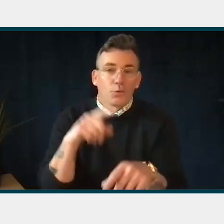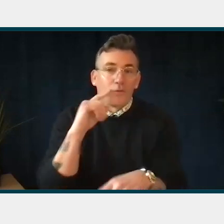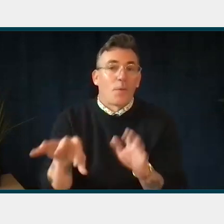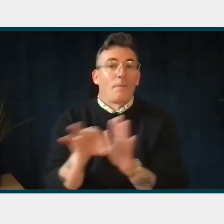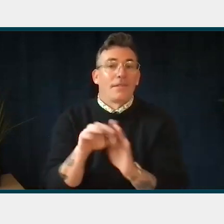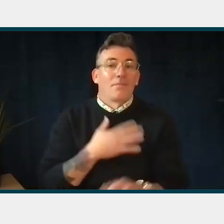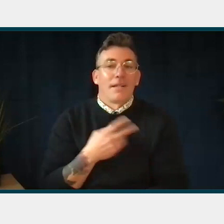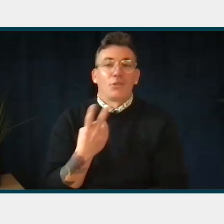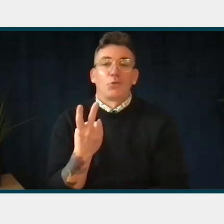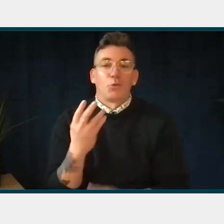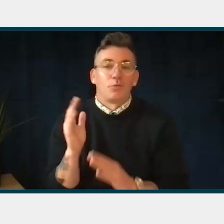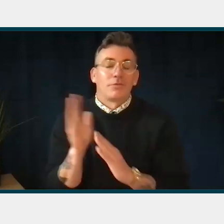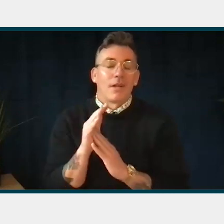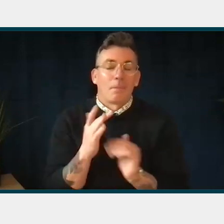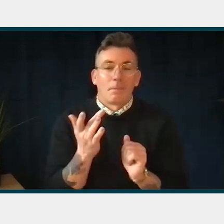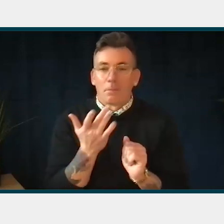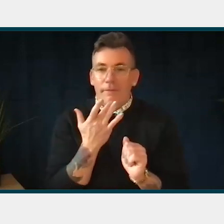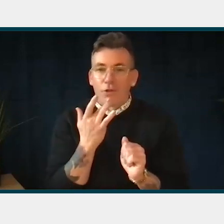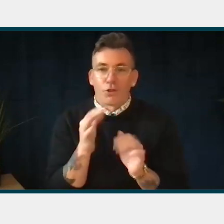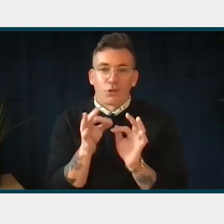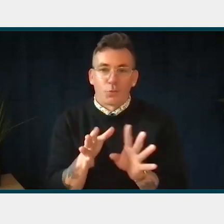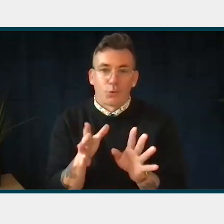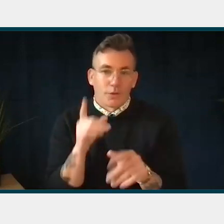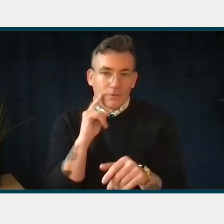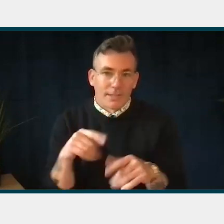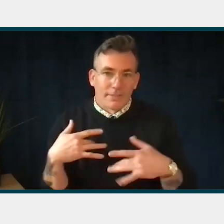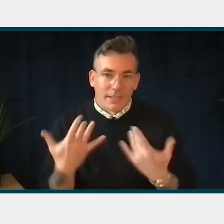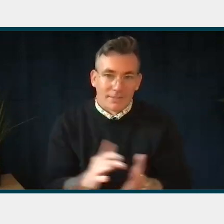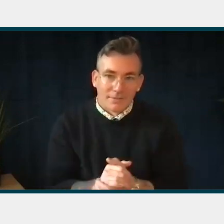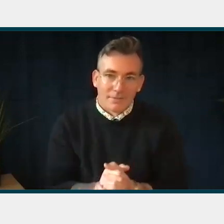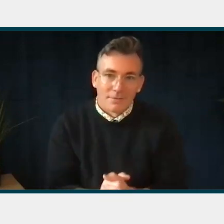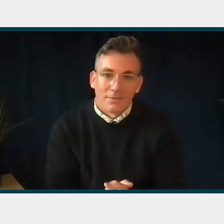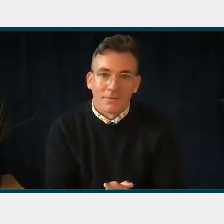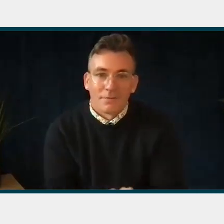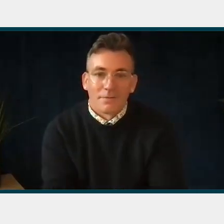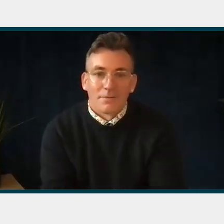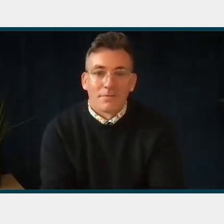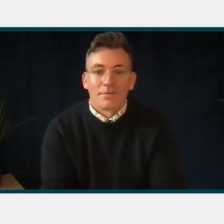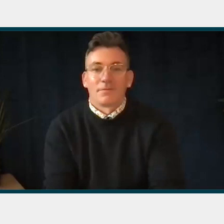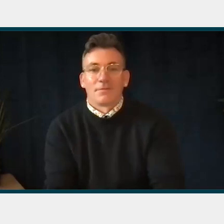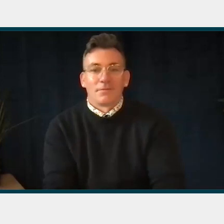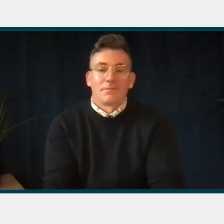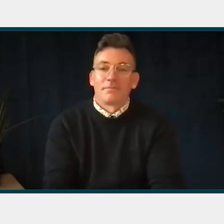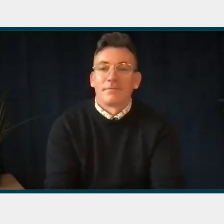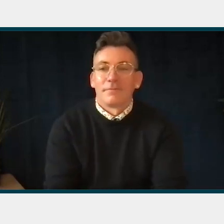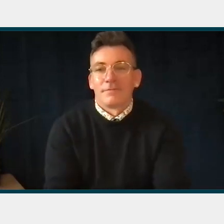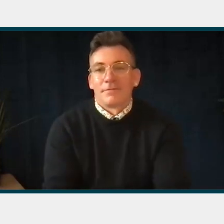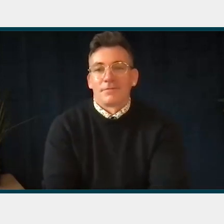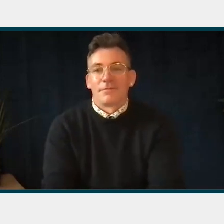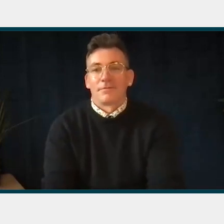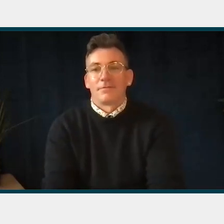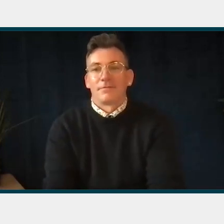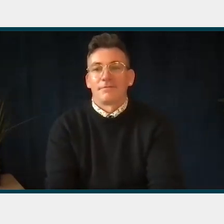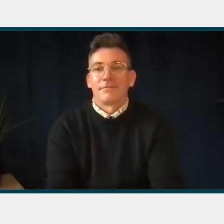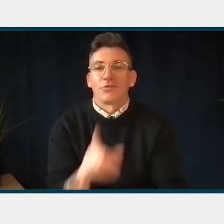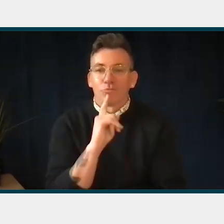to acknowledge you and thank you for being able to select my two preferred interpreters for